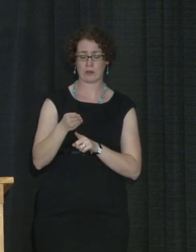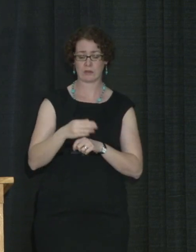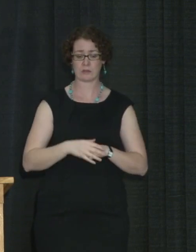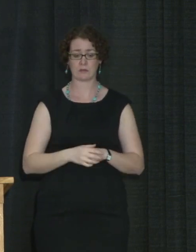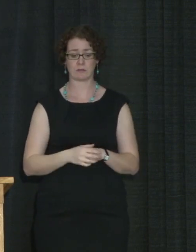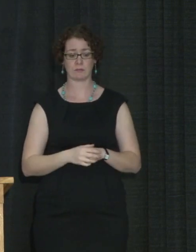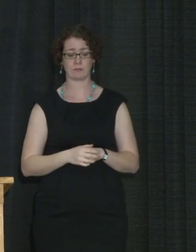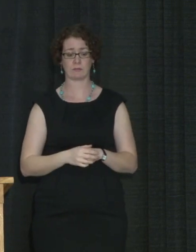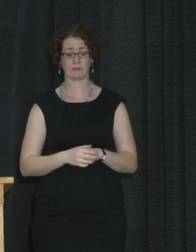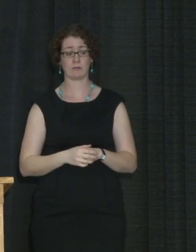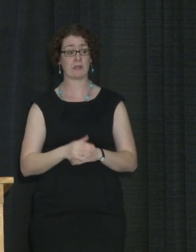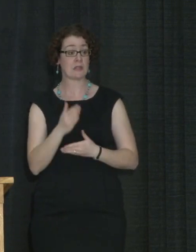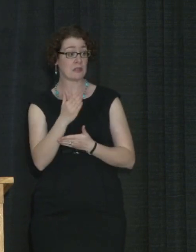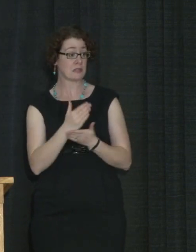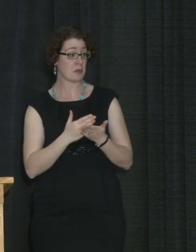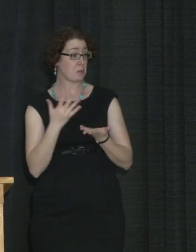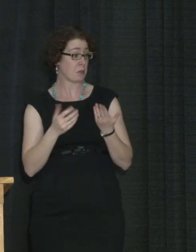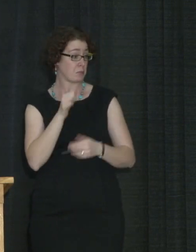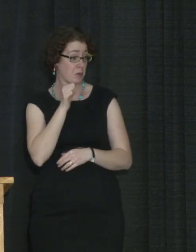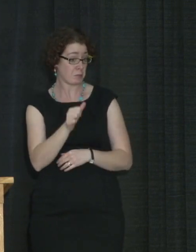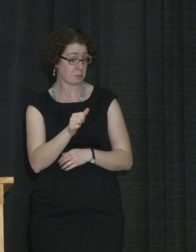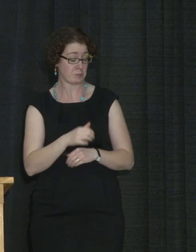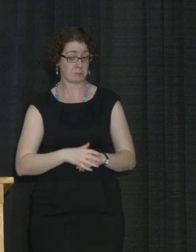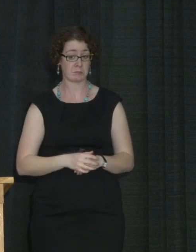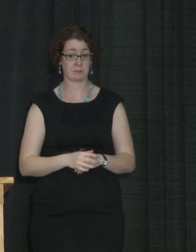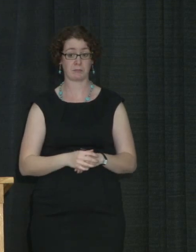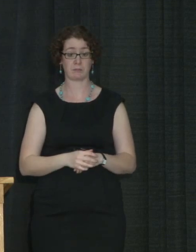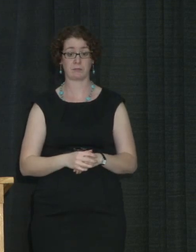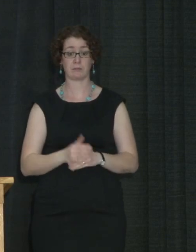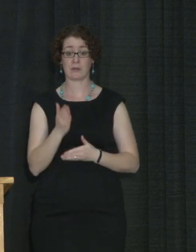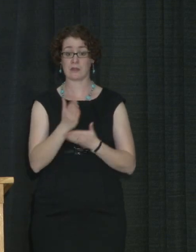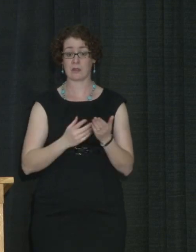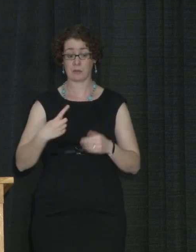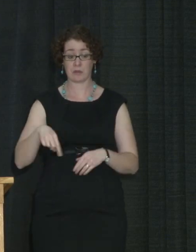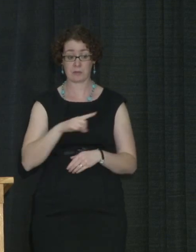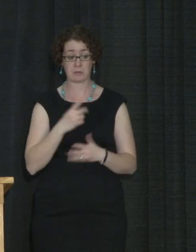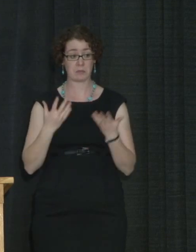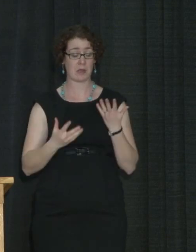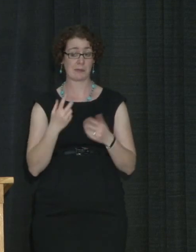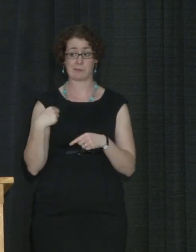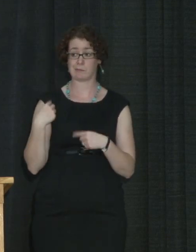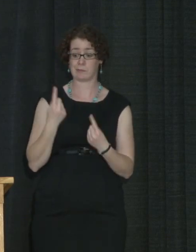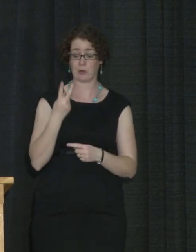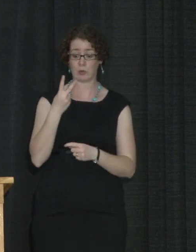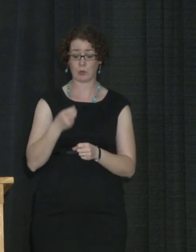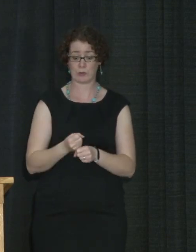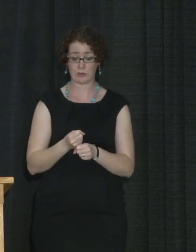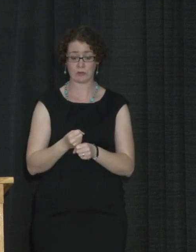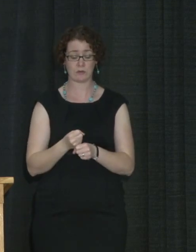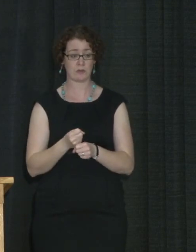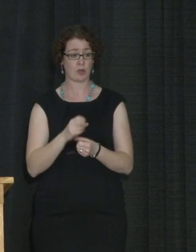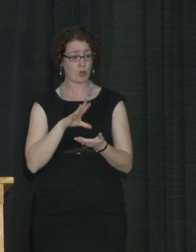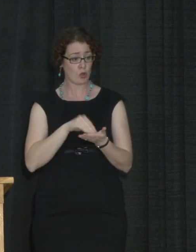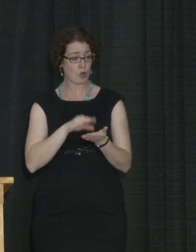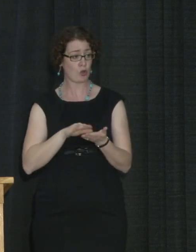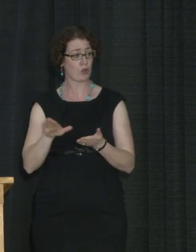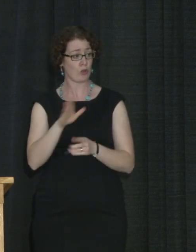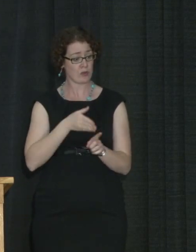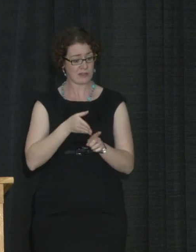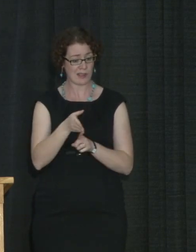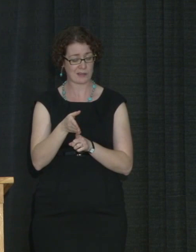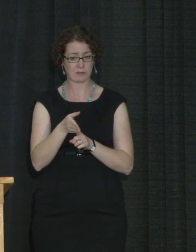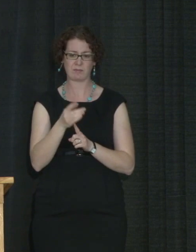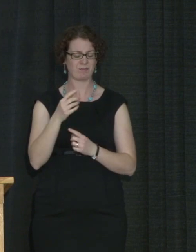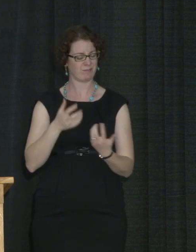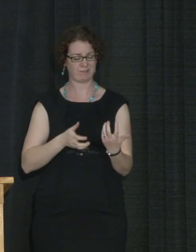Although, some of us may not. Some of us may have spent the past year or two learning that their field of study is not